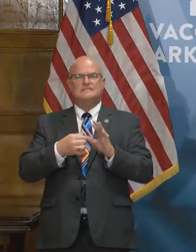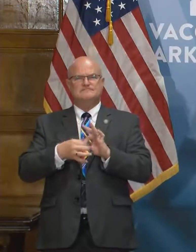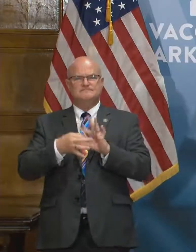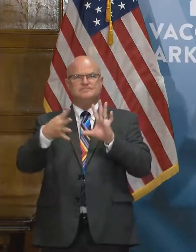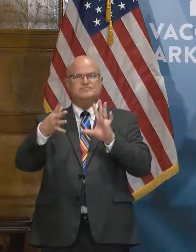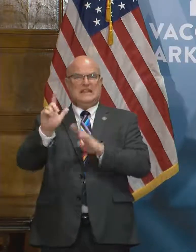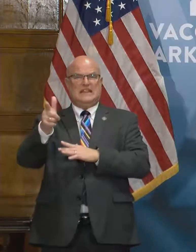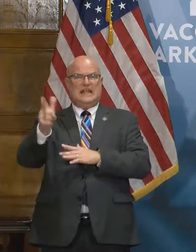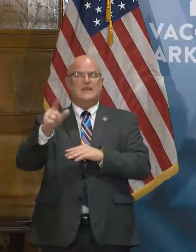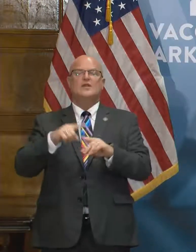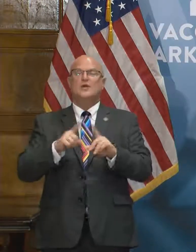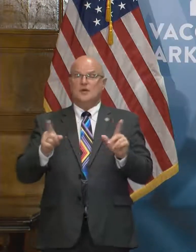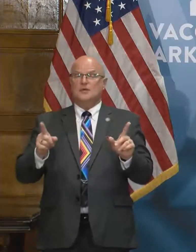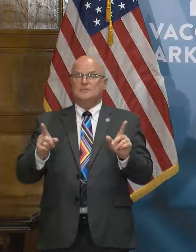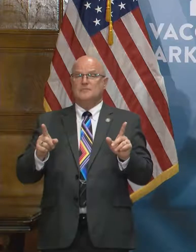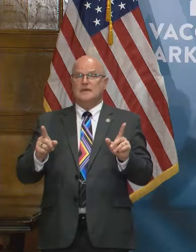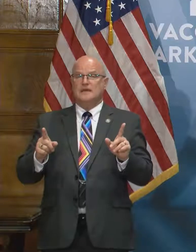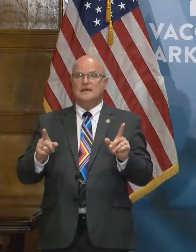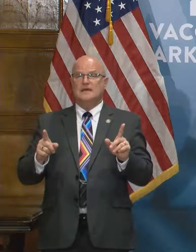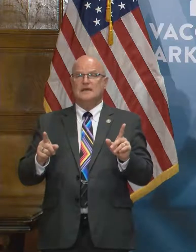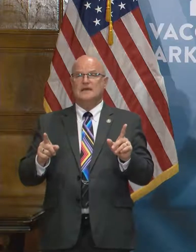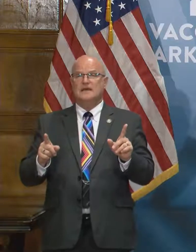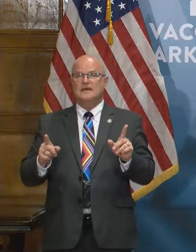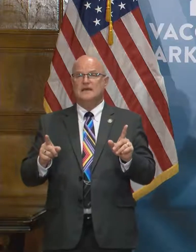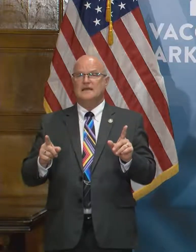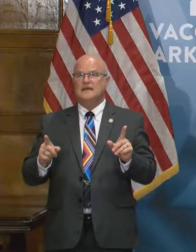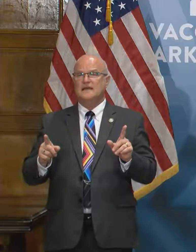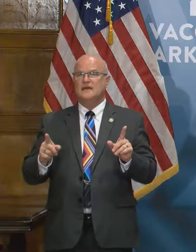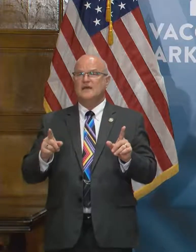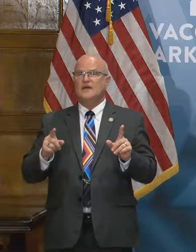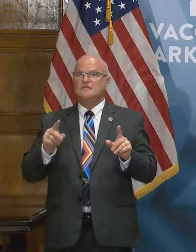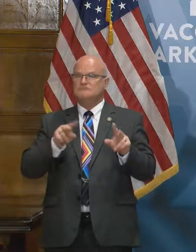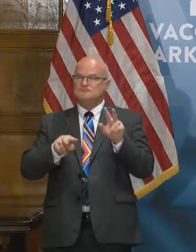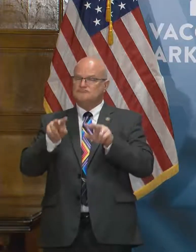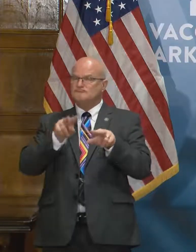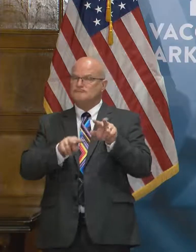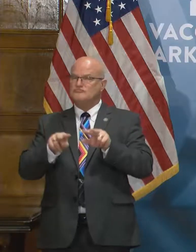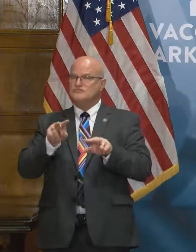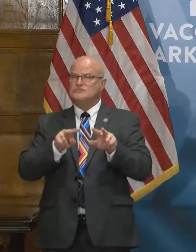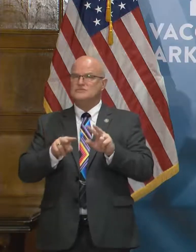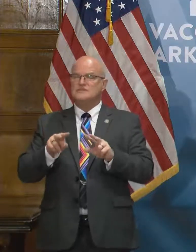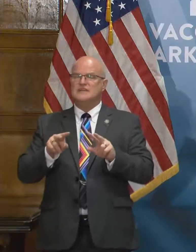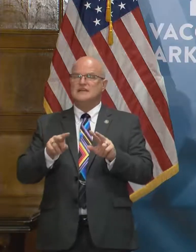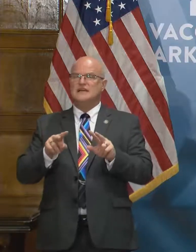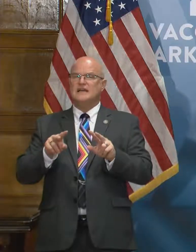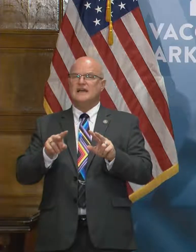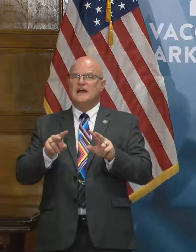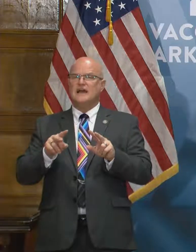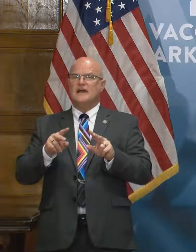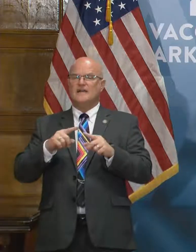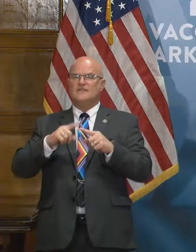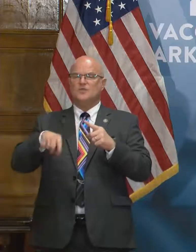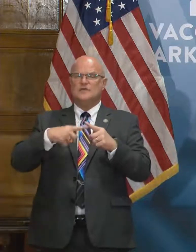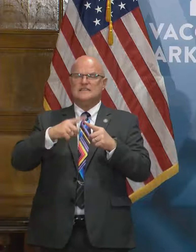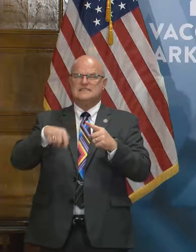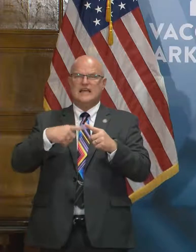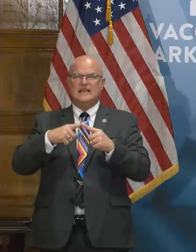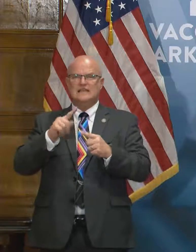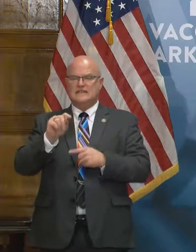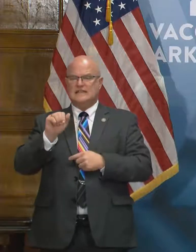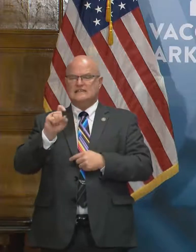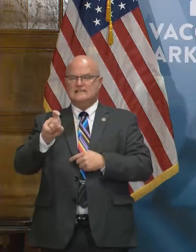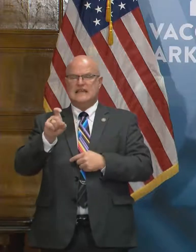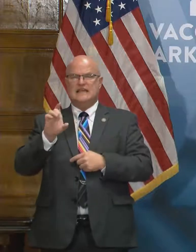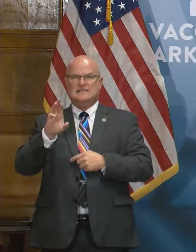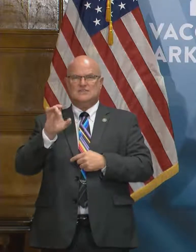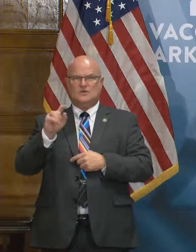later, but it is it'd be looking at the recycling tax credits, an amendment